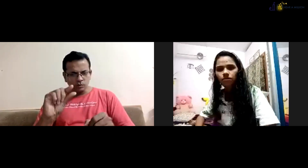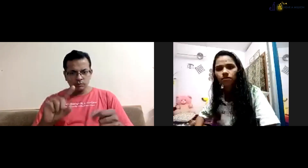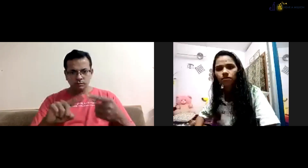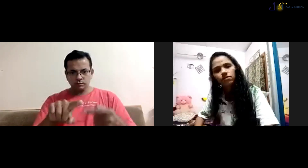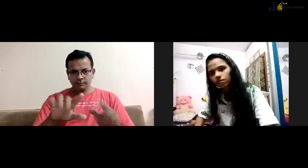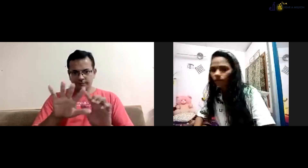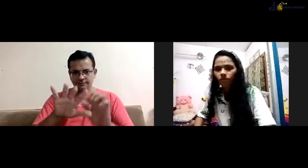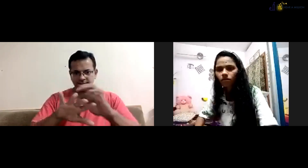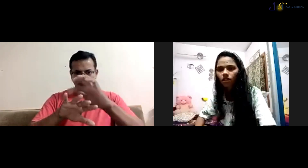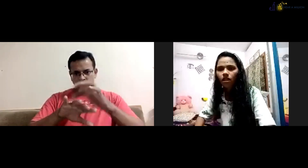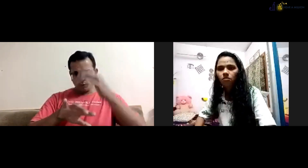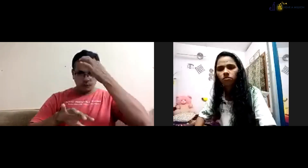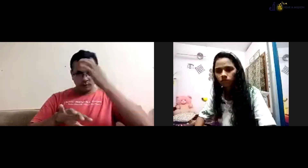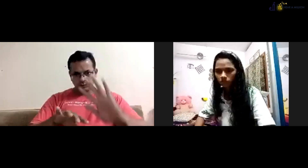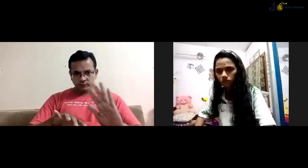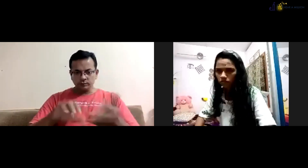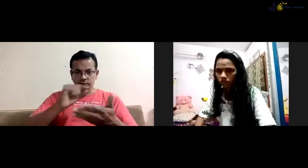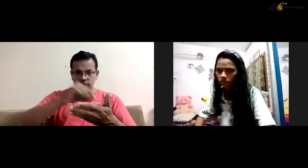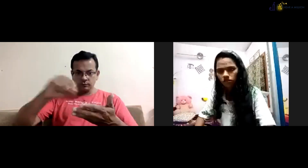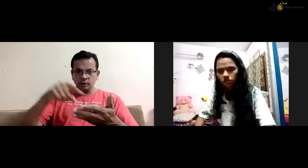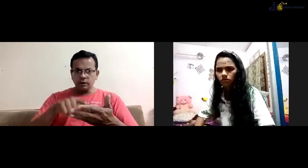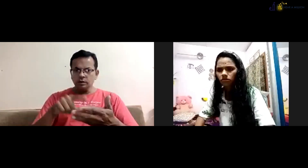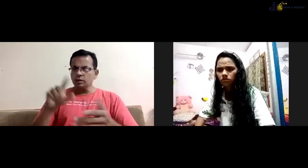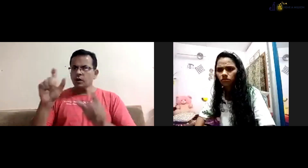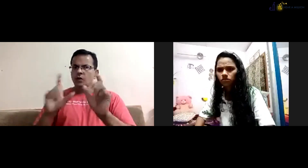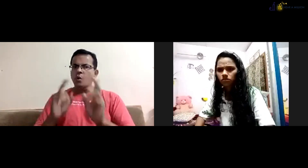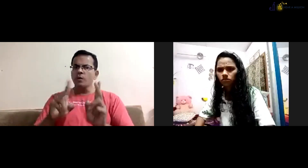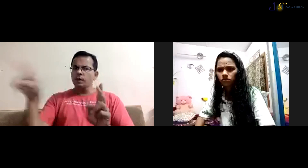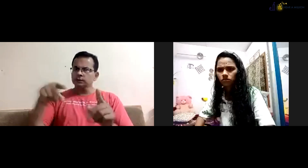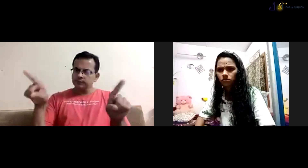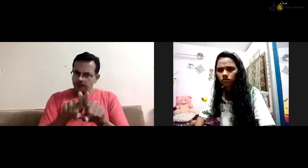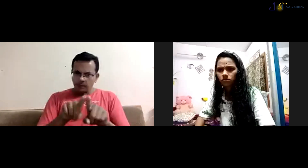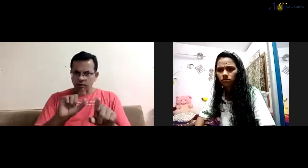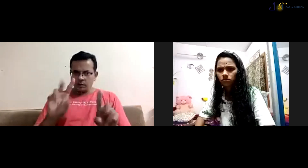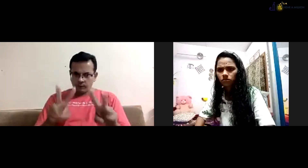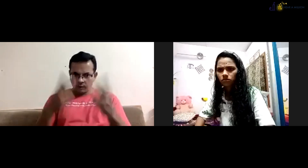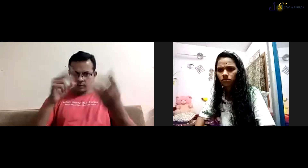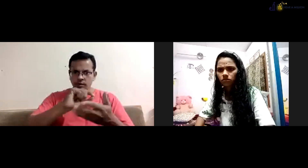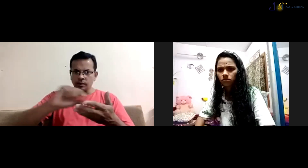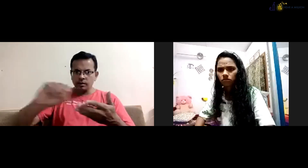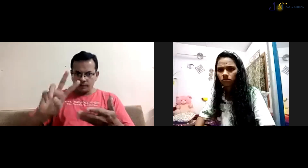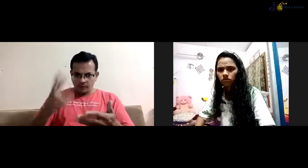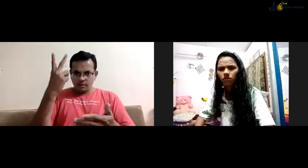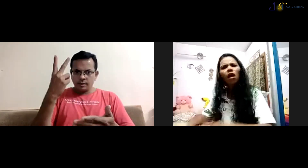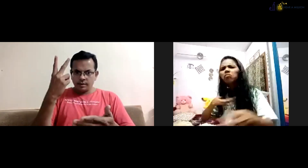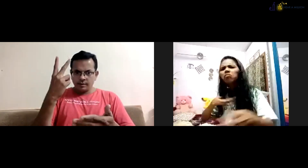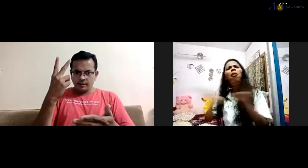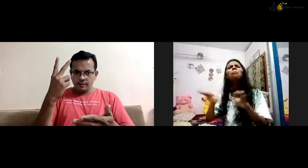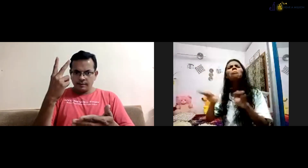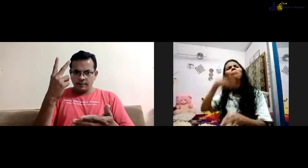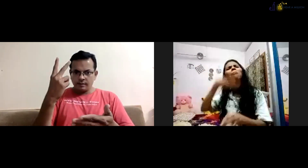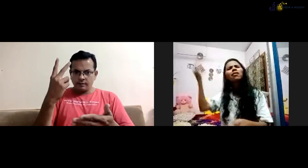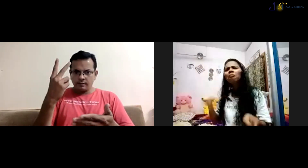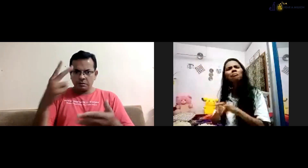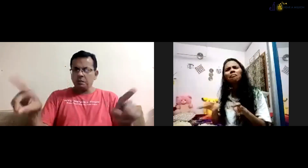questions. Okay, I have a little small doubt. So I understood you can write it as normal, like, or you write it